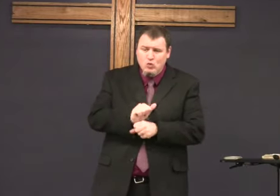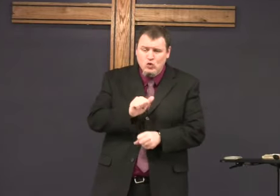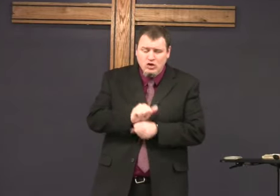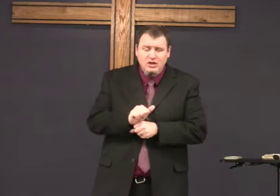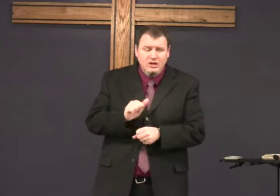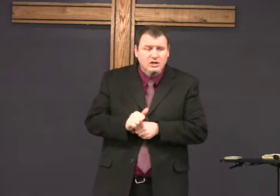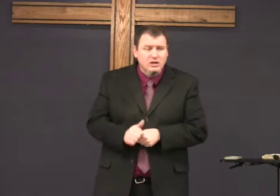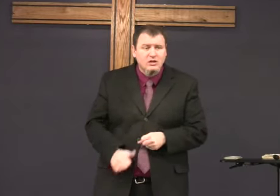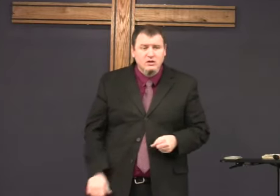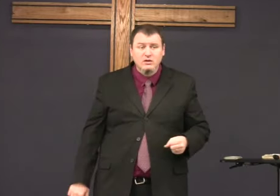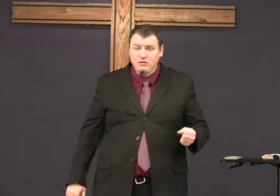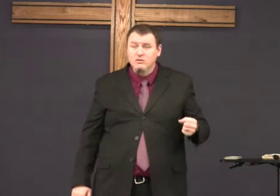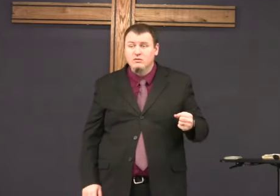stop. I'm going to keep working.